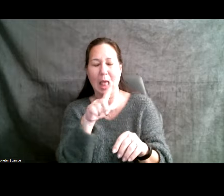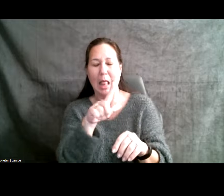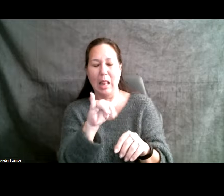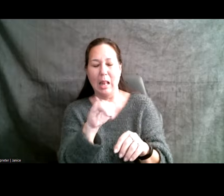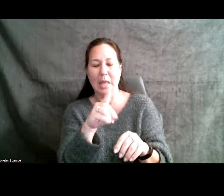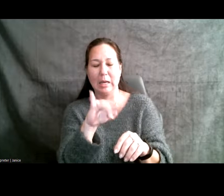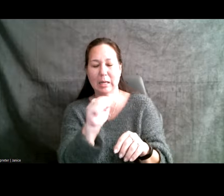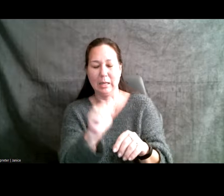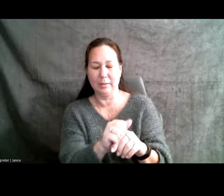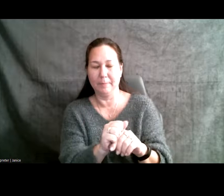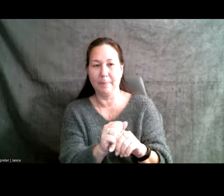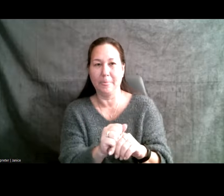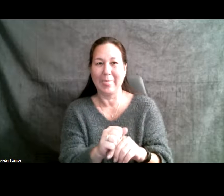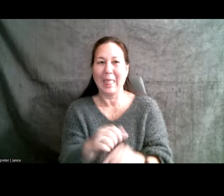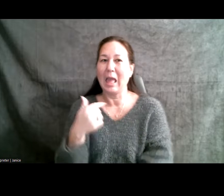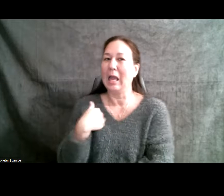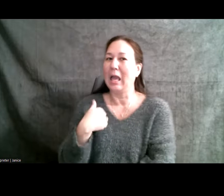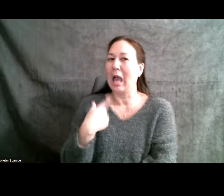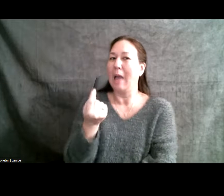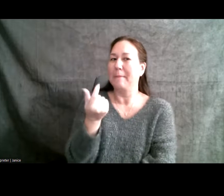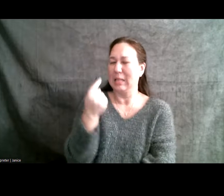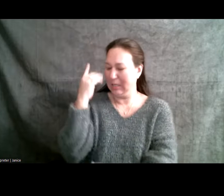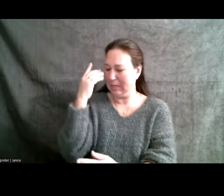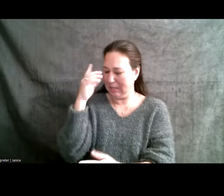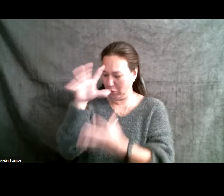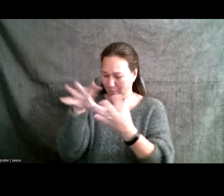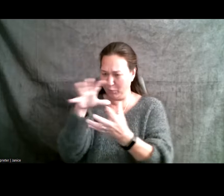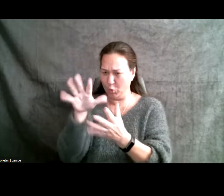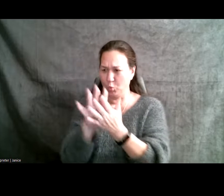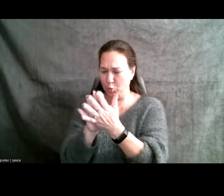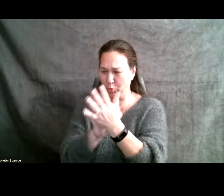Well, I'm just a little confused because, you know, the